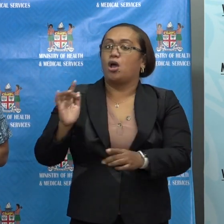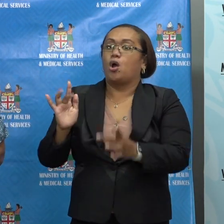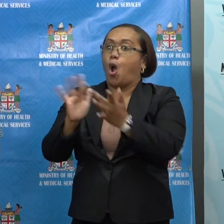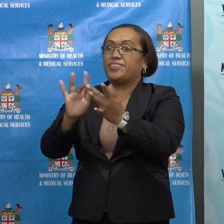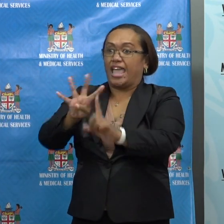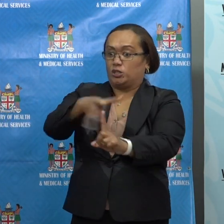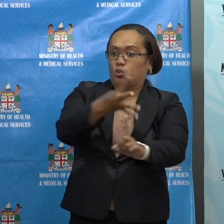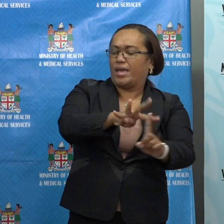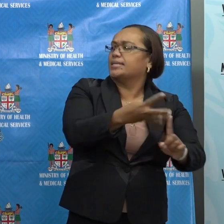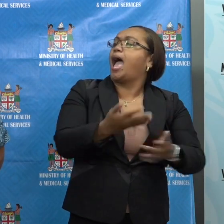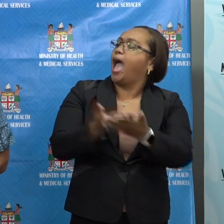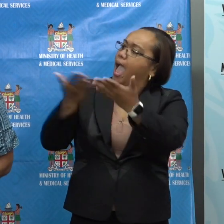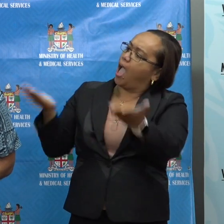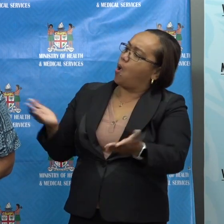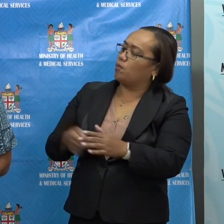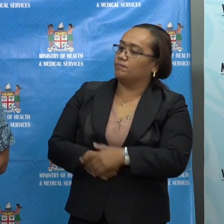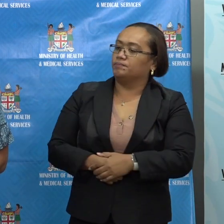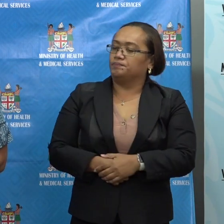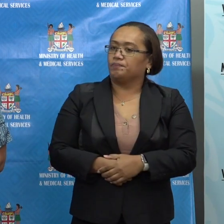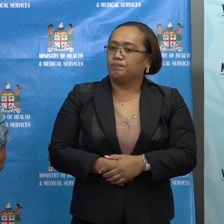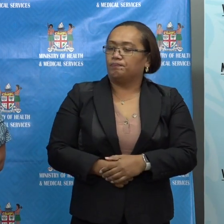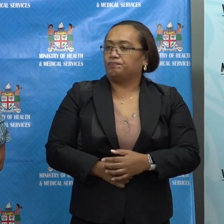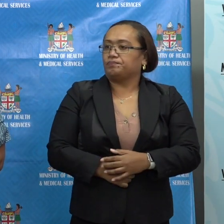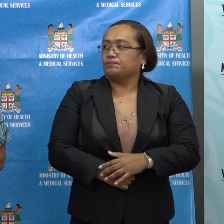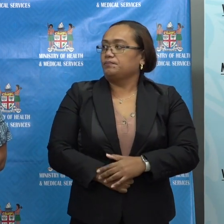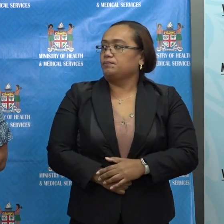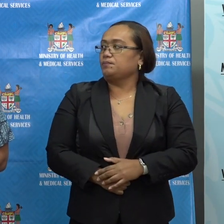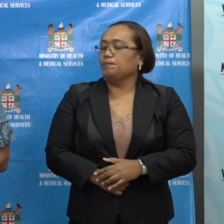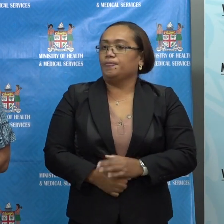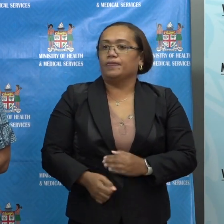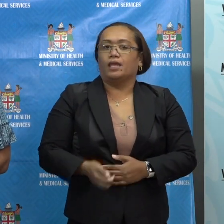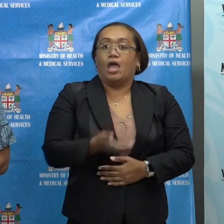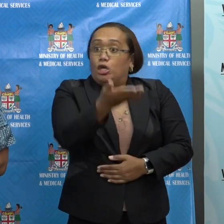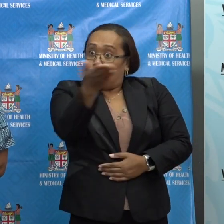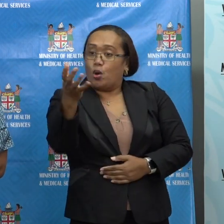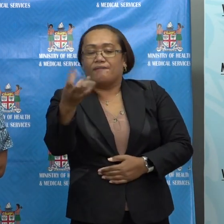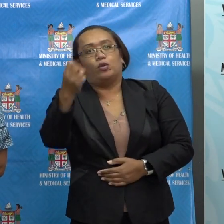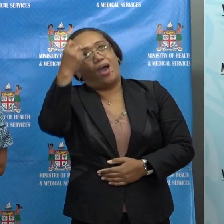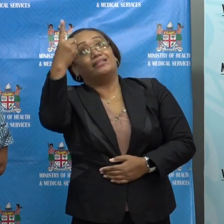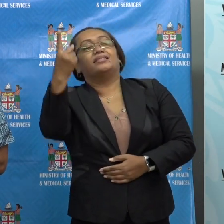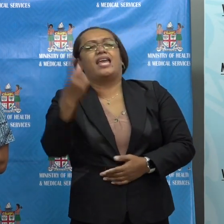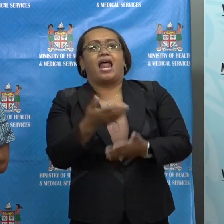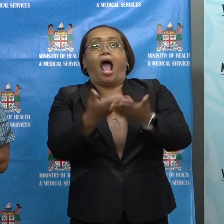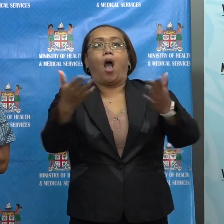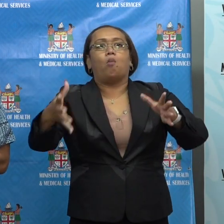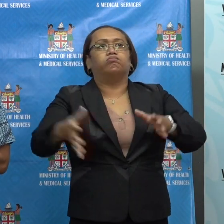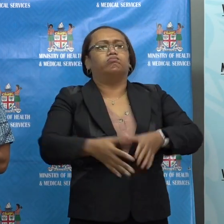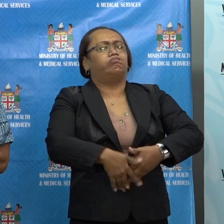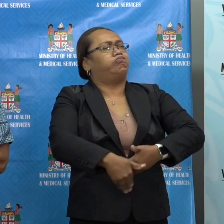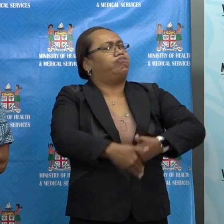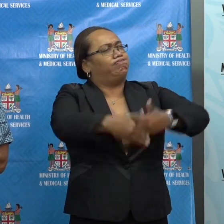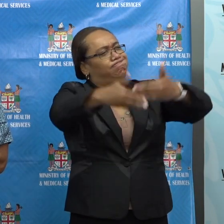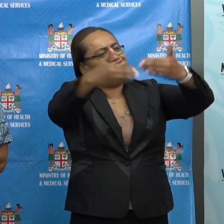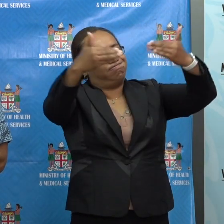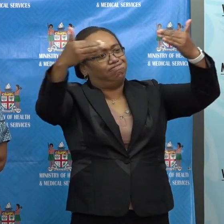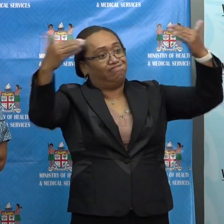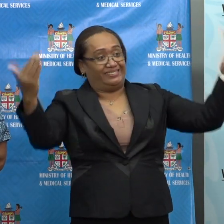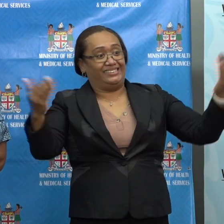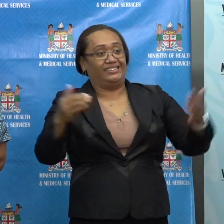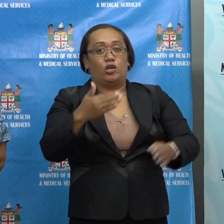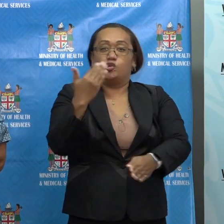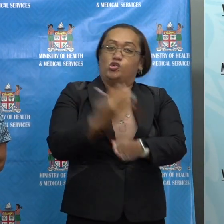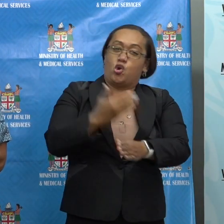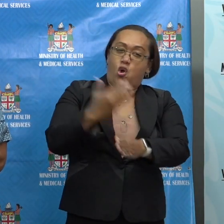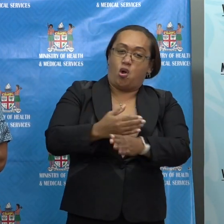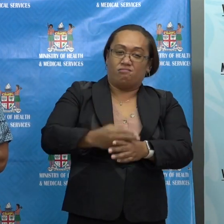Yes, I think to understand the magnitude of the issue, the Makoi one is something that we really are worried